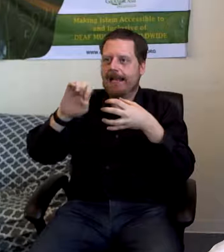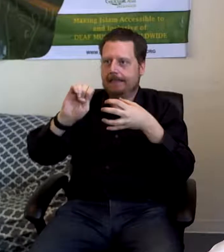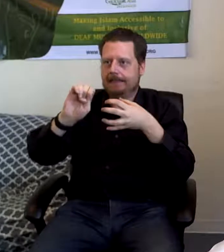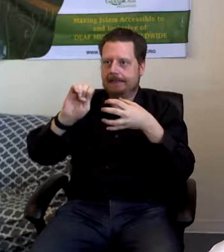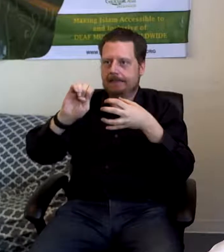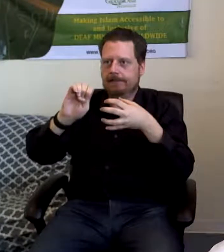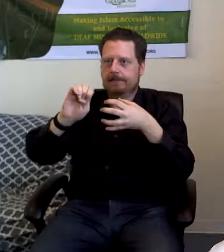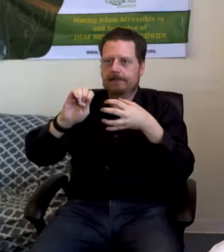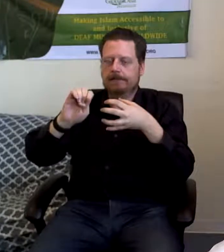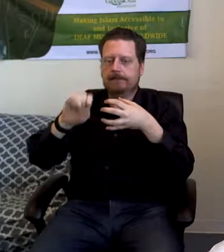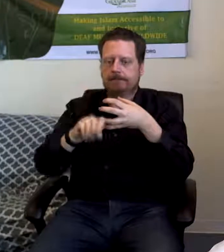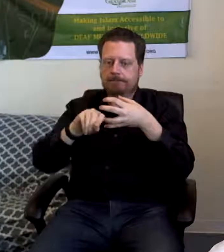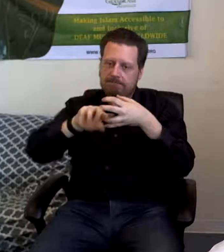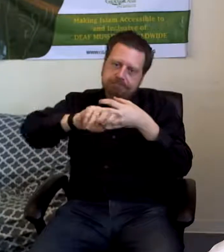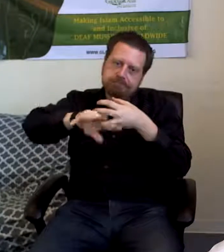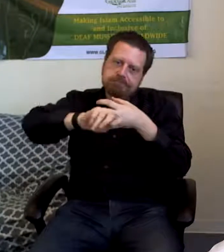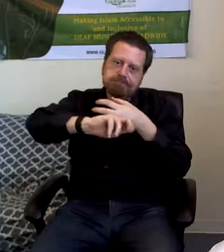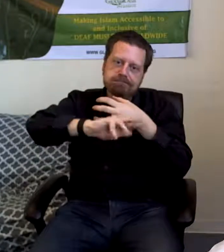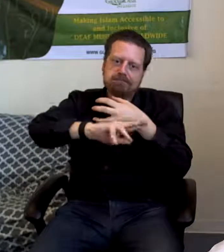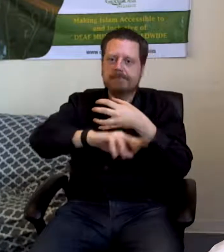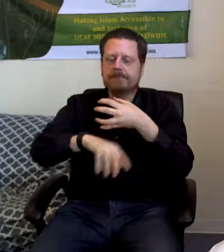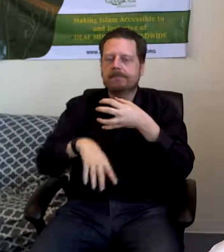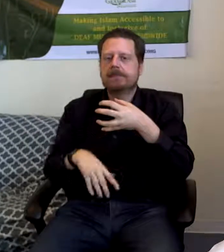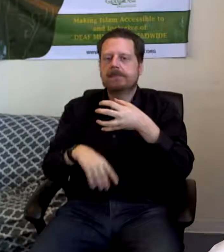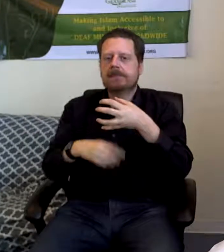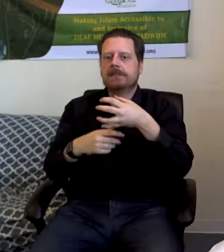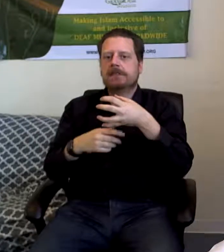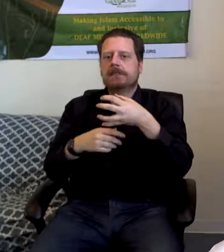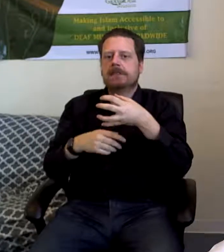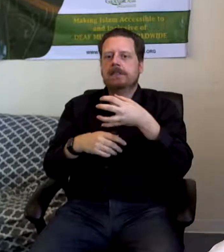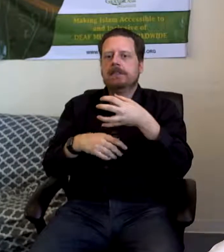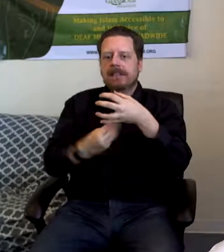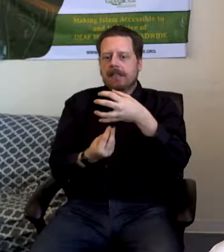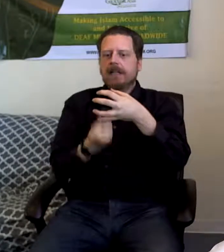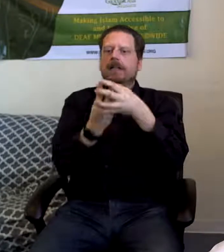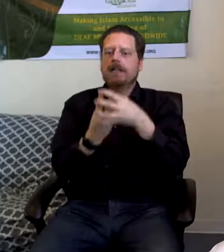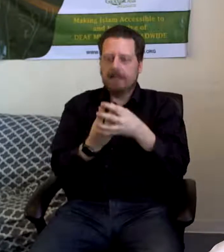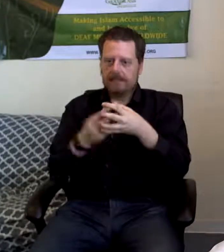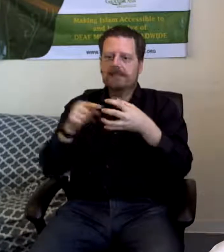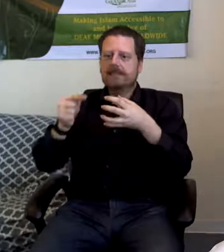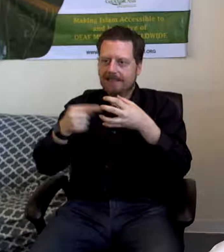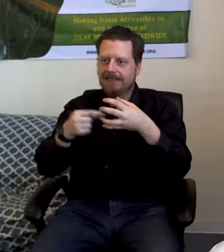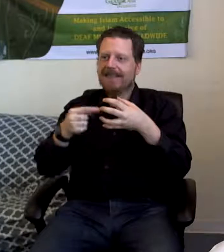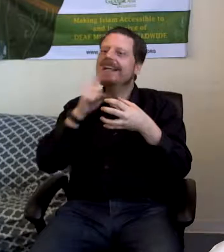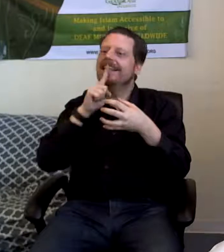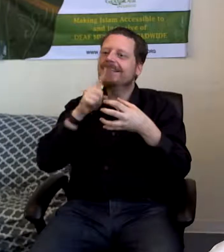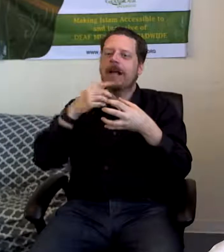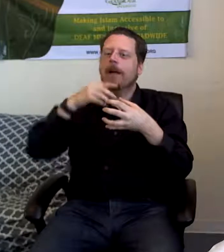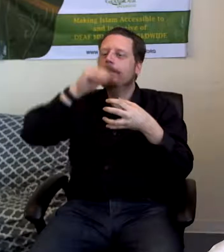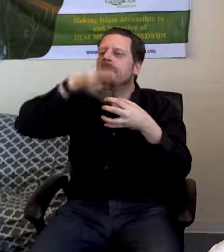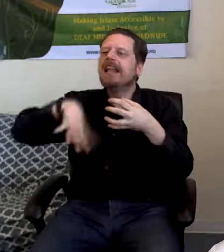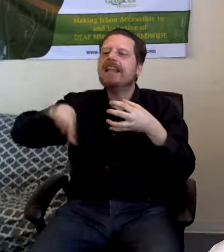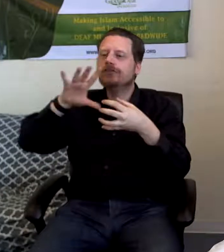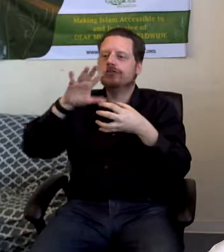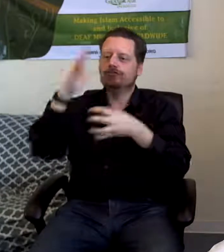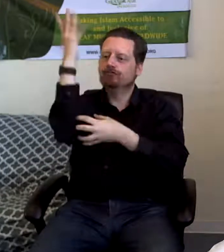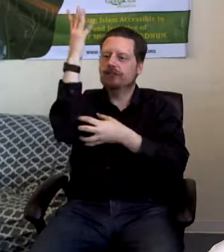planet that is lit from a blessed tree, a tree of oil,